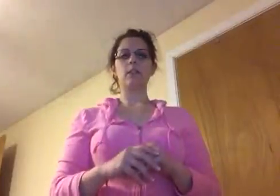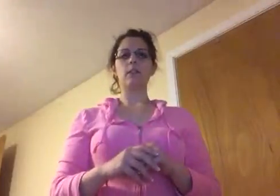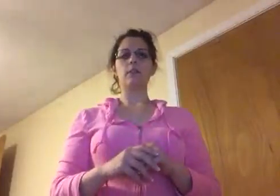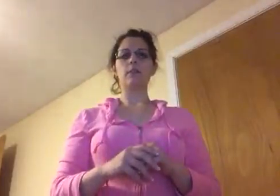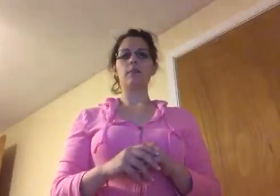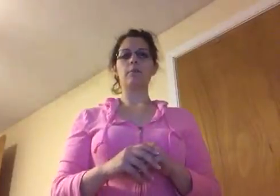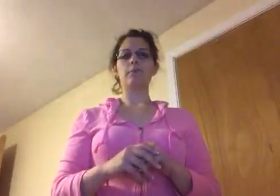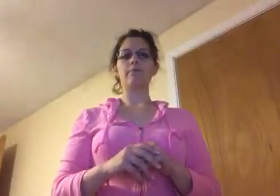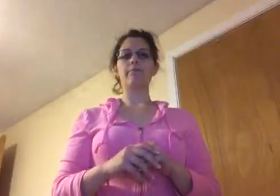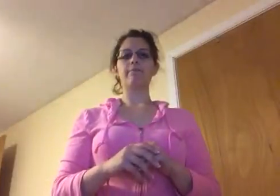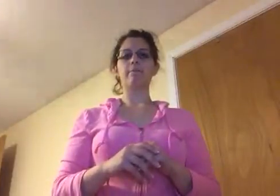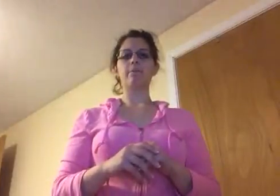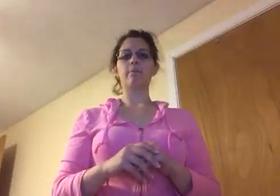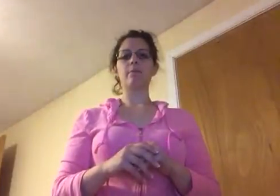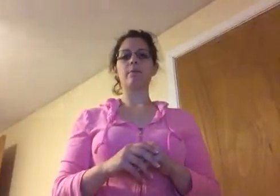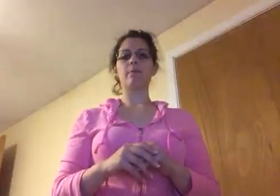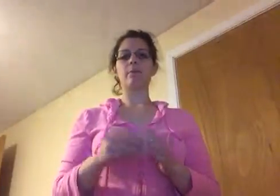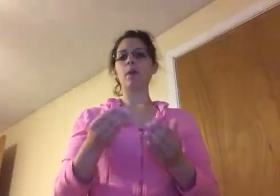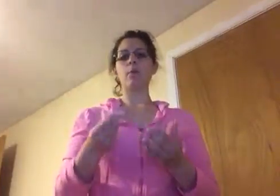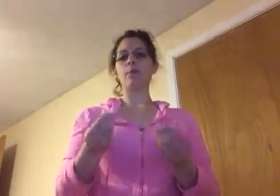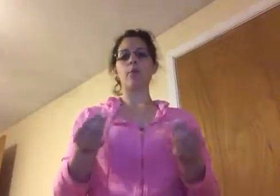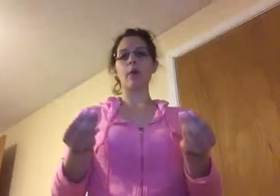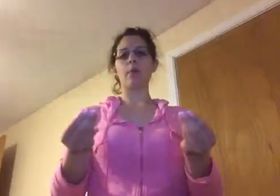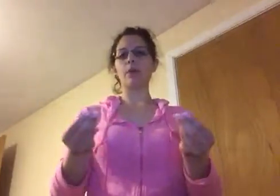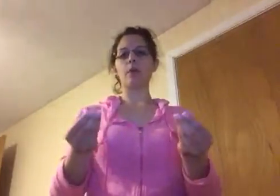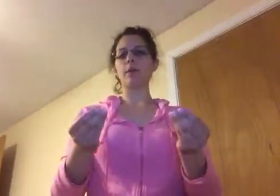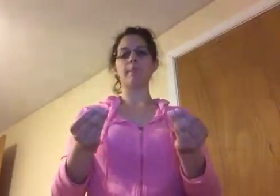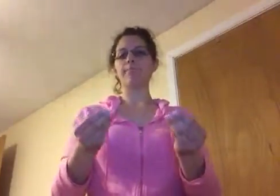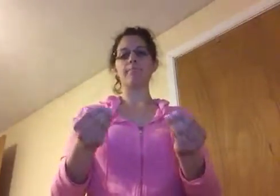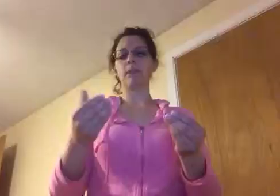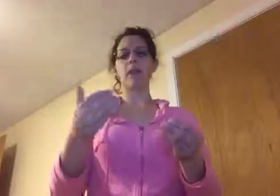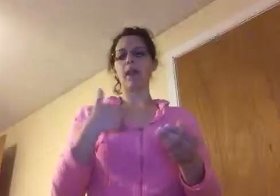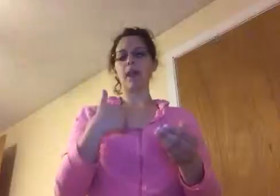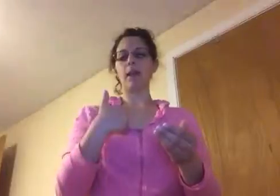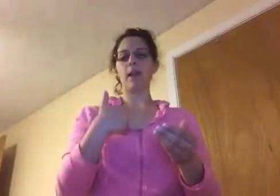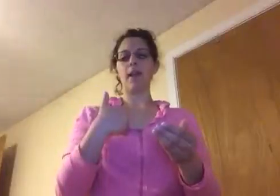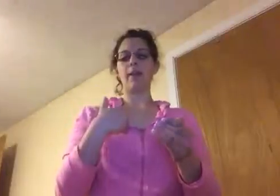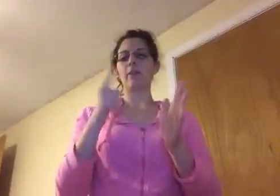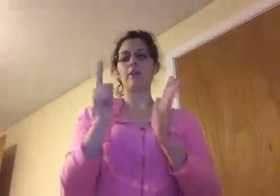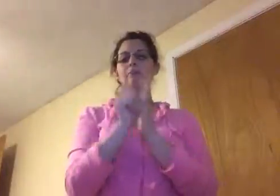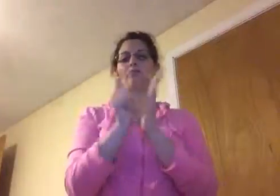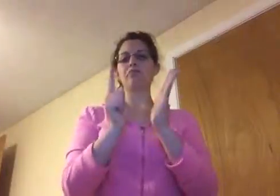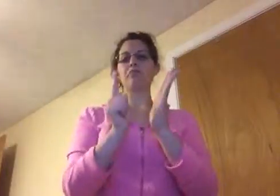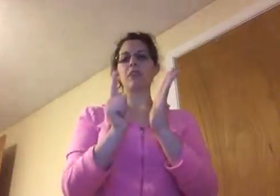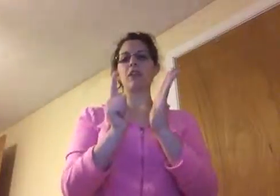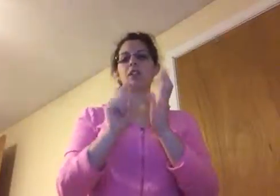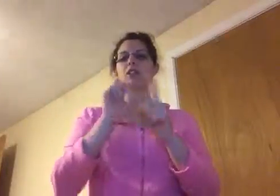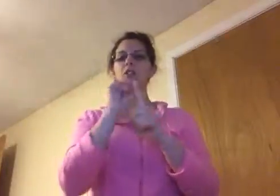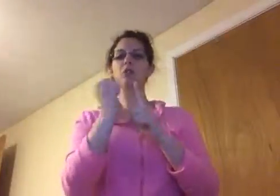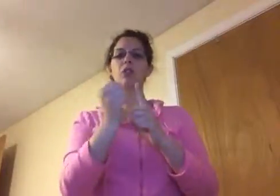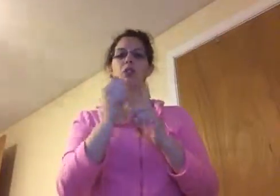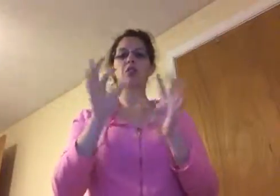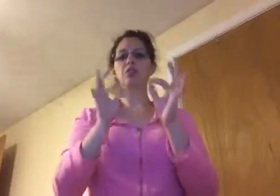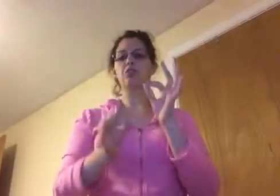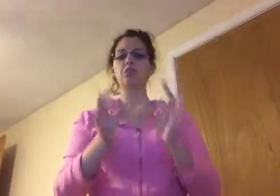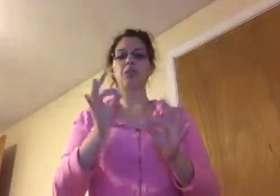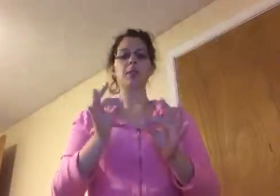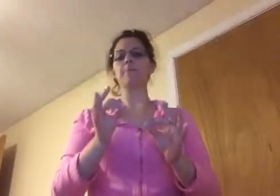own property. You couldn't testify in court. It was a pretty male-dominated society. Let's see. There was a